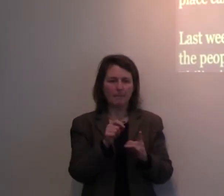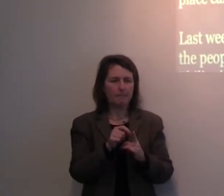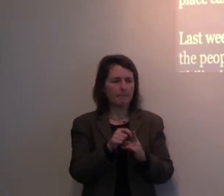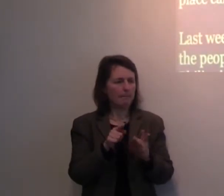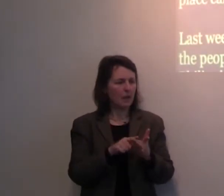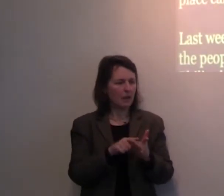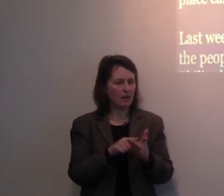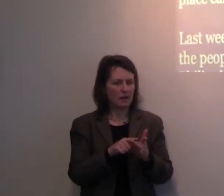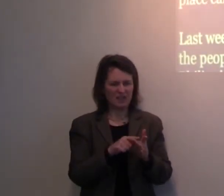near Greece.